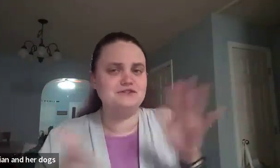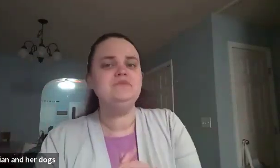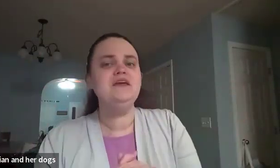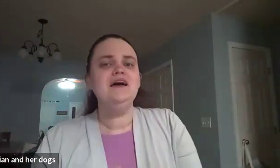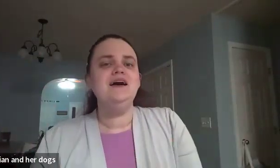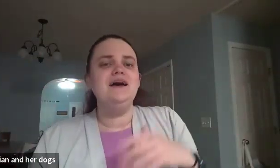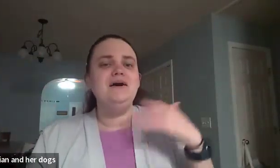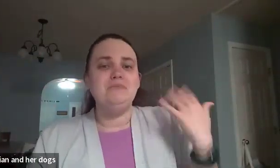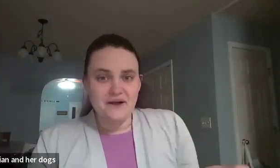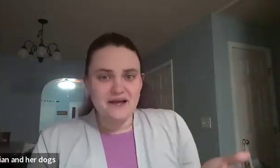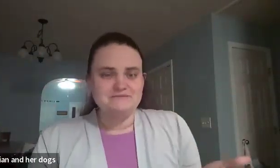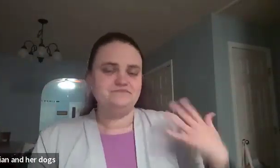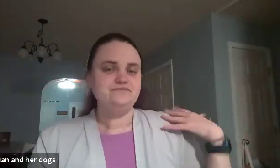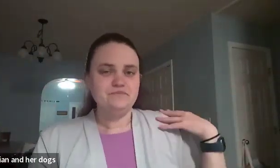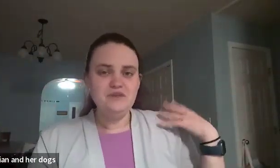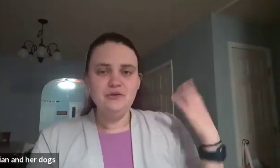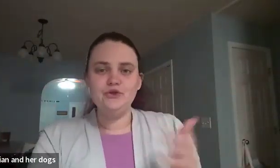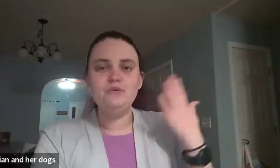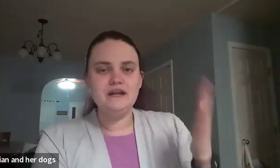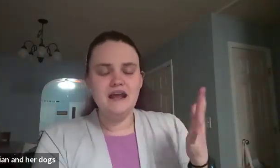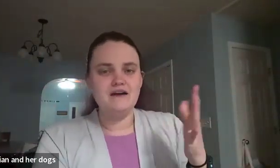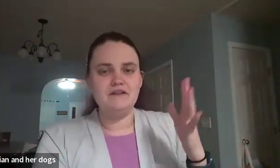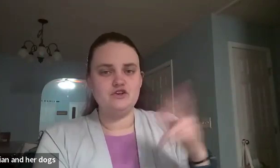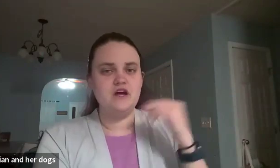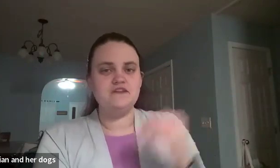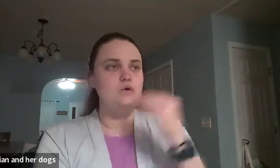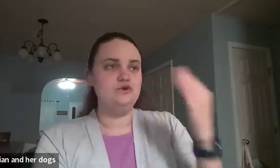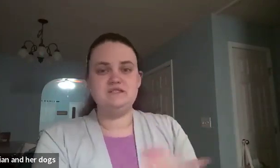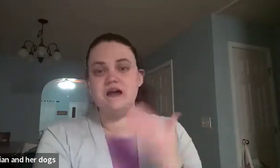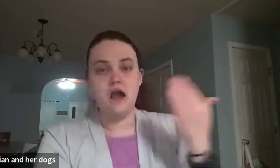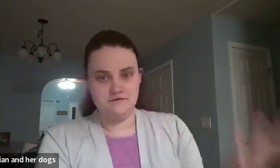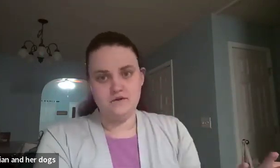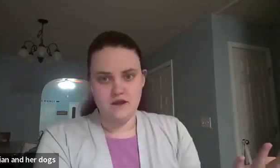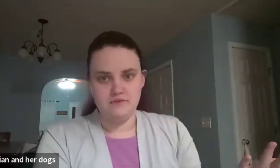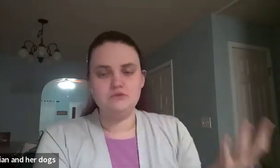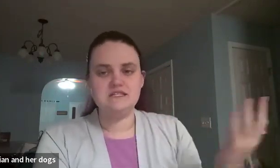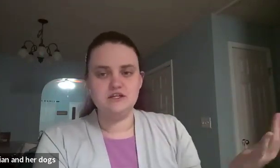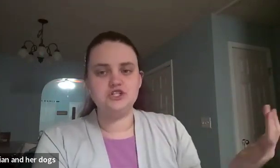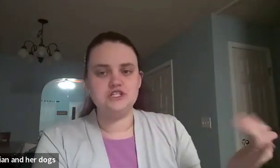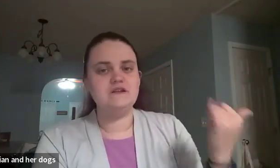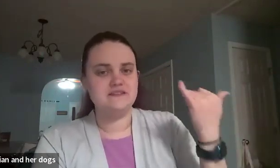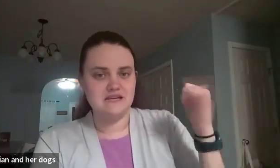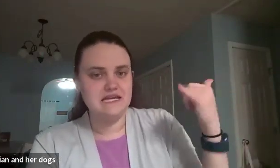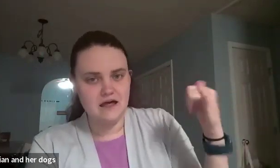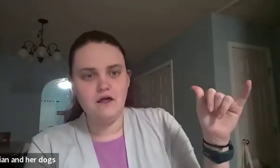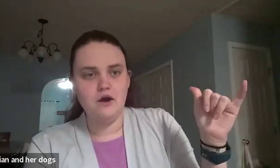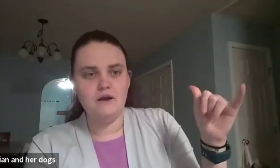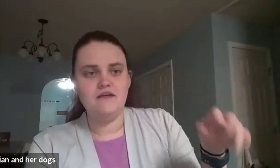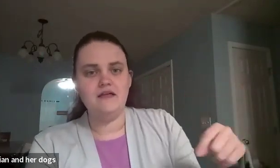lizard. But you wouldn't have like there's not this whole new sign for them. You would still just do like the sign yellow and then